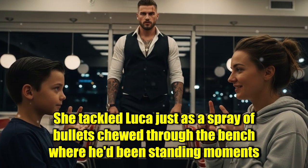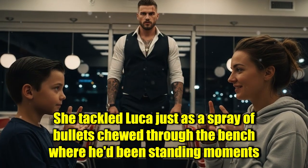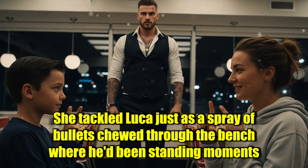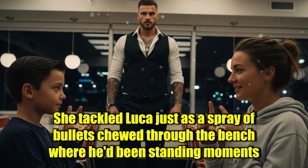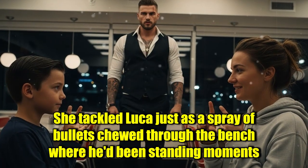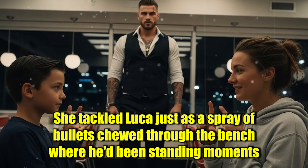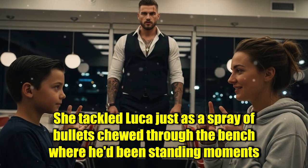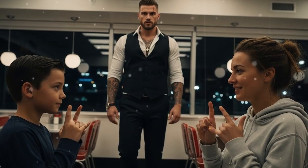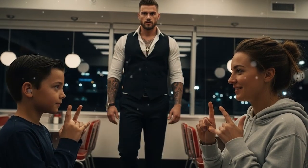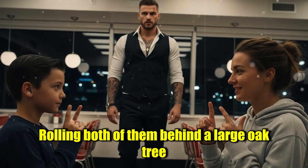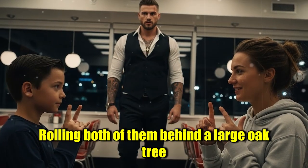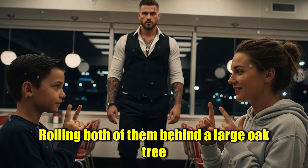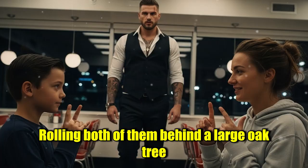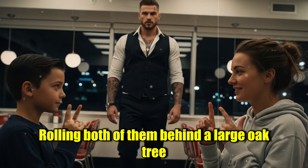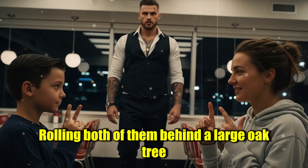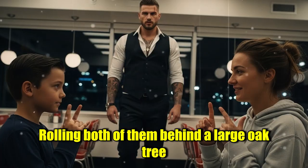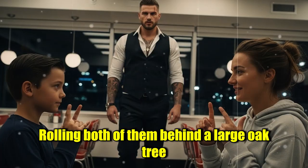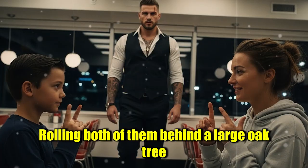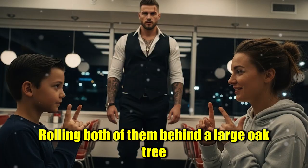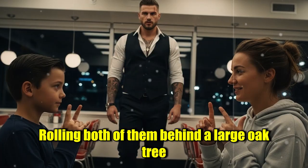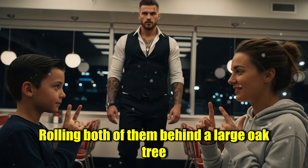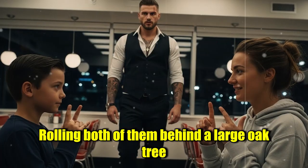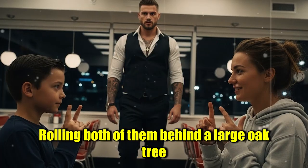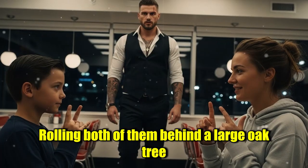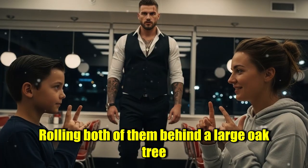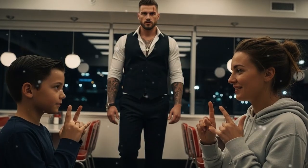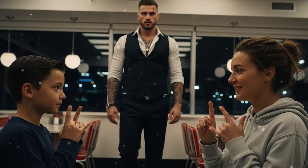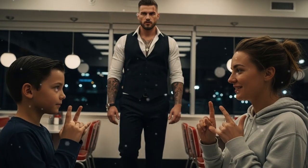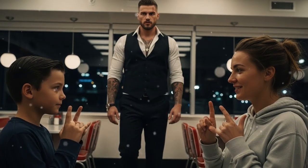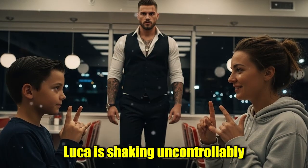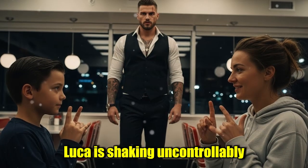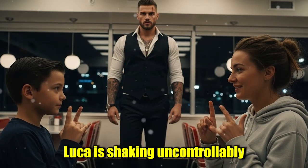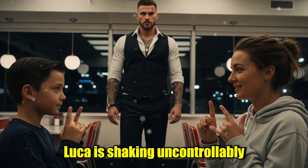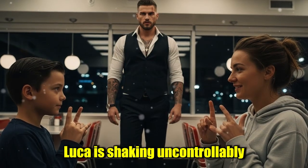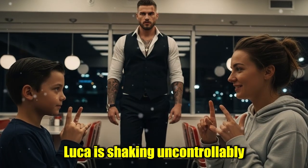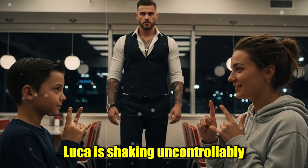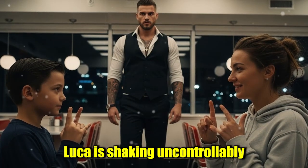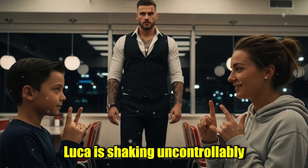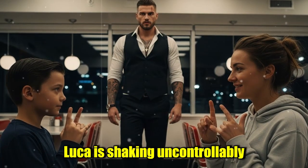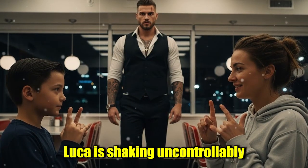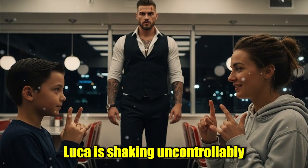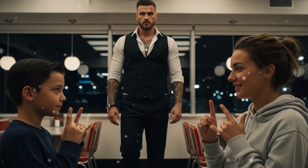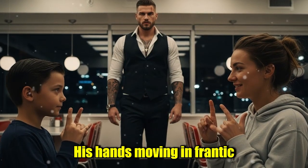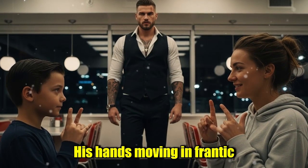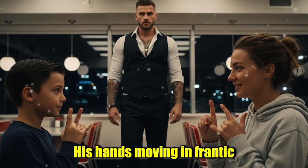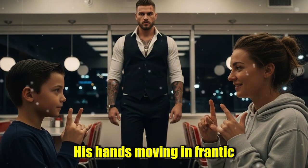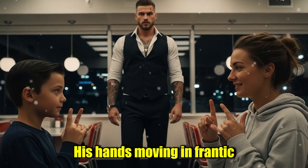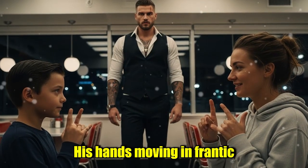standing moments before, rolling both of them behind a large oak tree. Luca was shaking uncontrollably, his hands moving